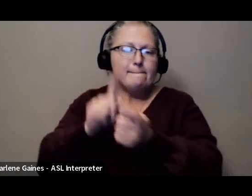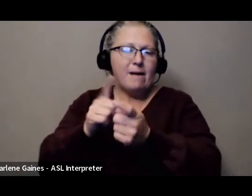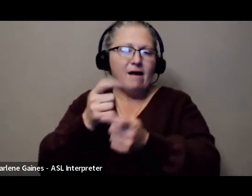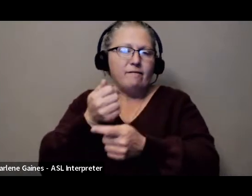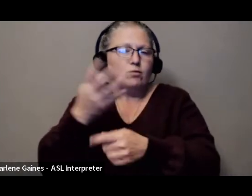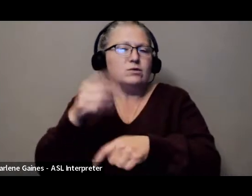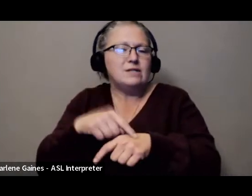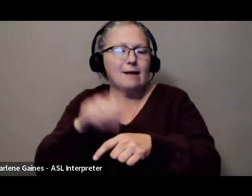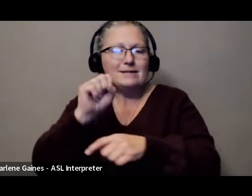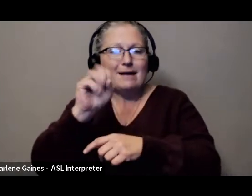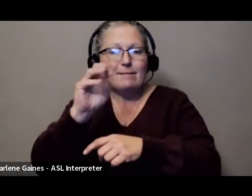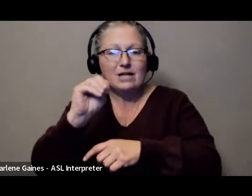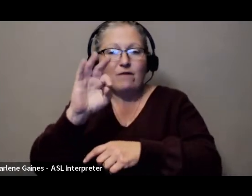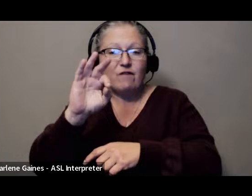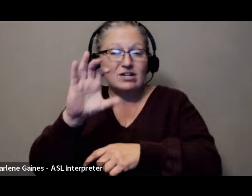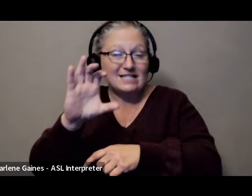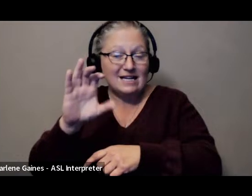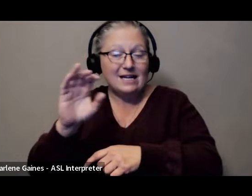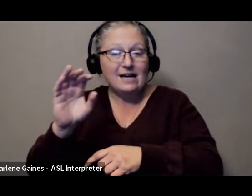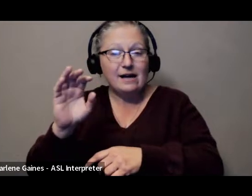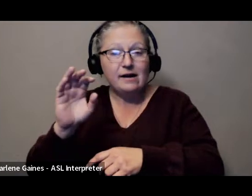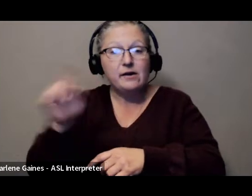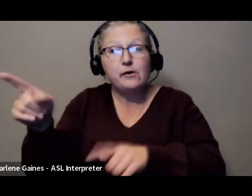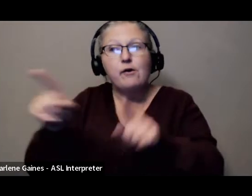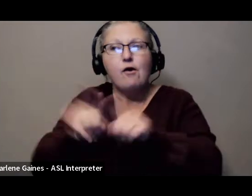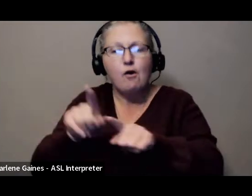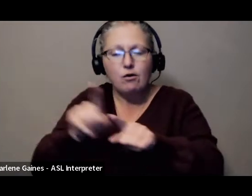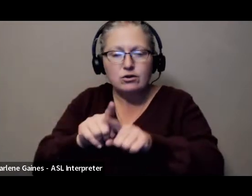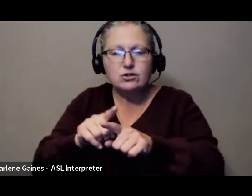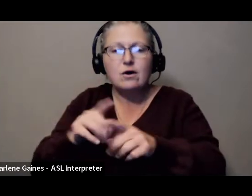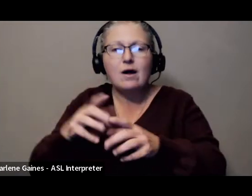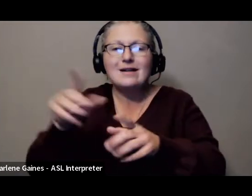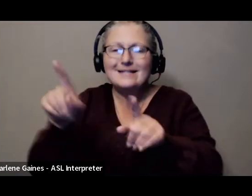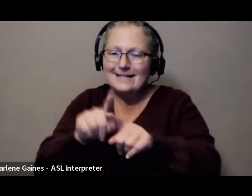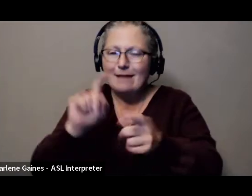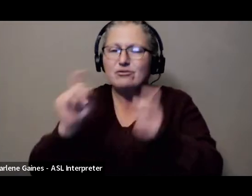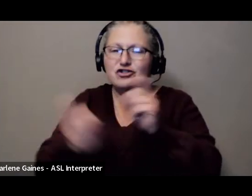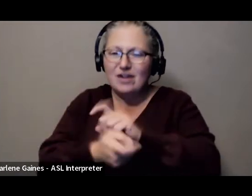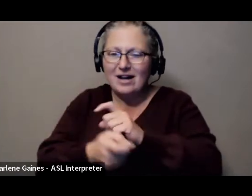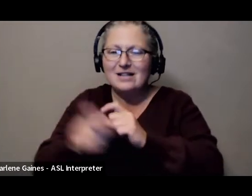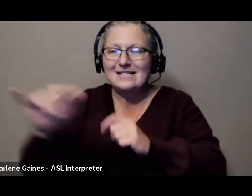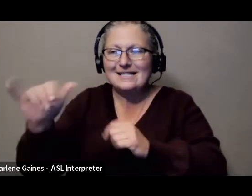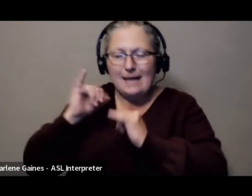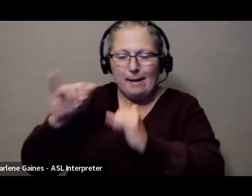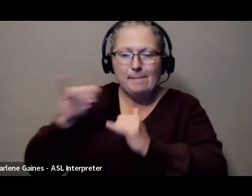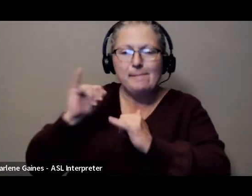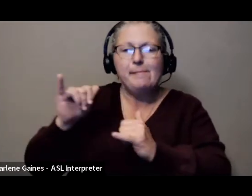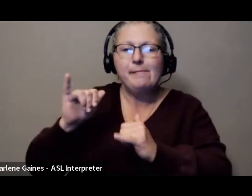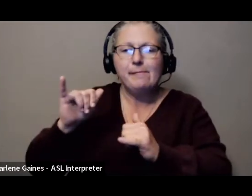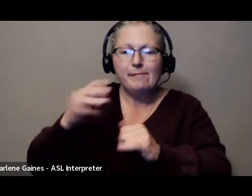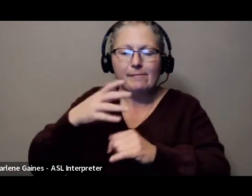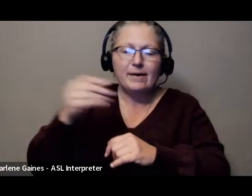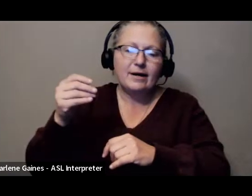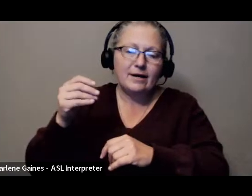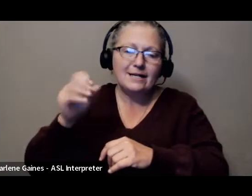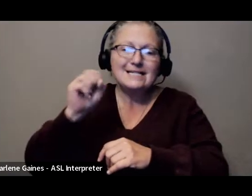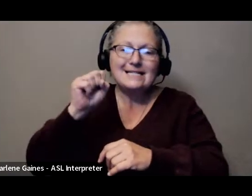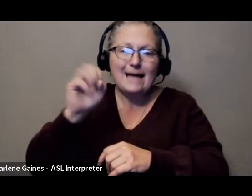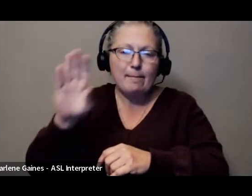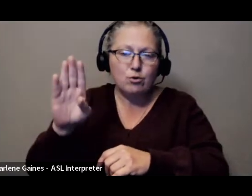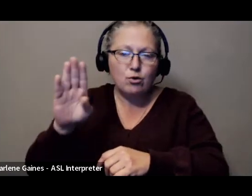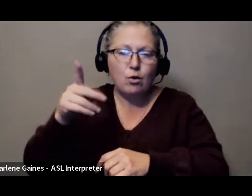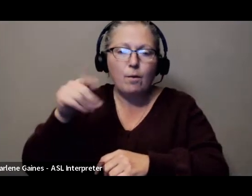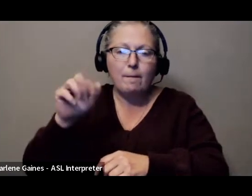with San Mateo Foster City. They're also going through a lot of the same changes we will be going through, and same with San Bruno